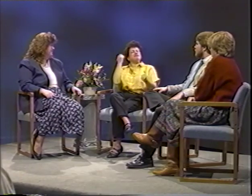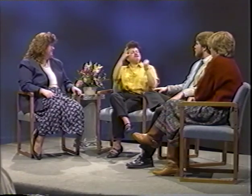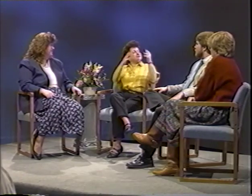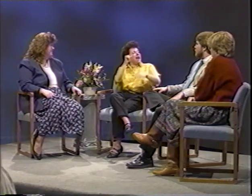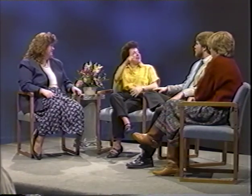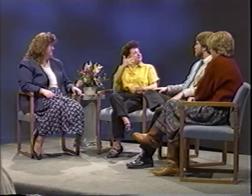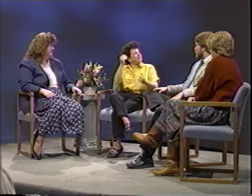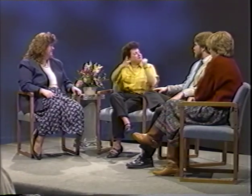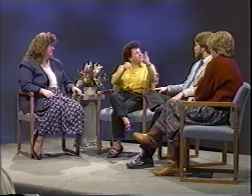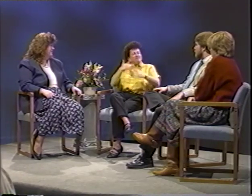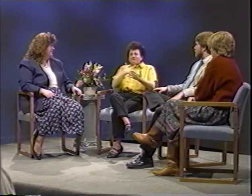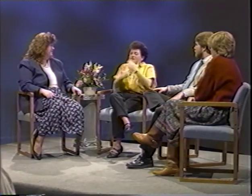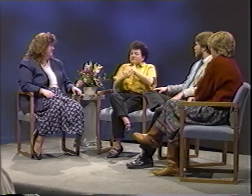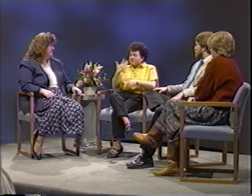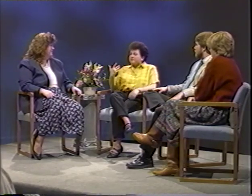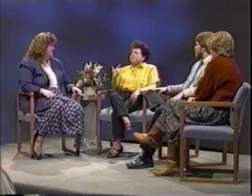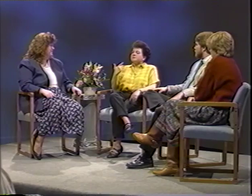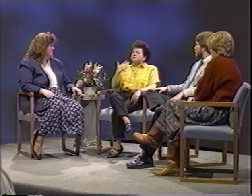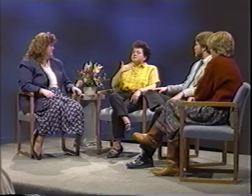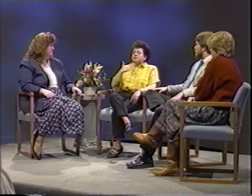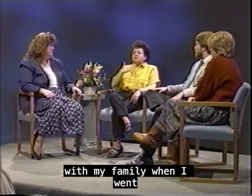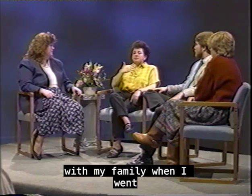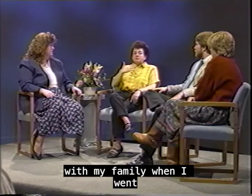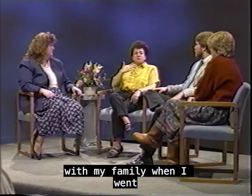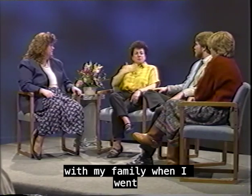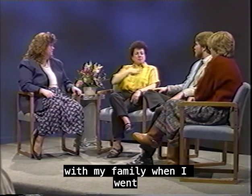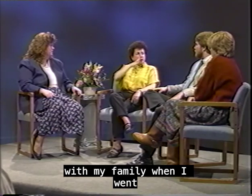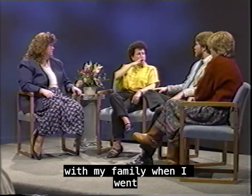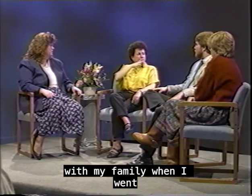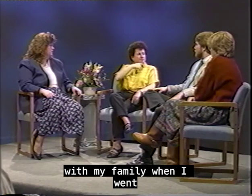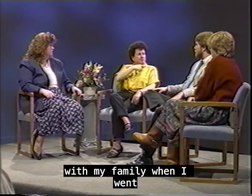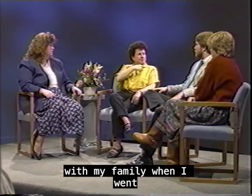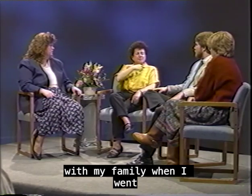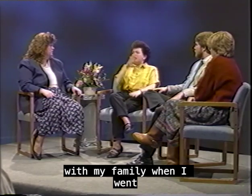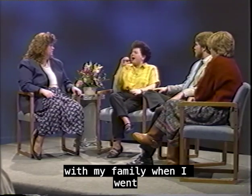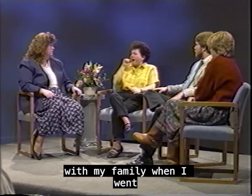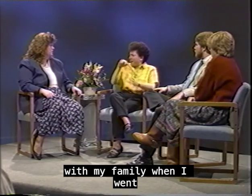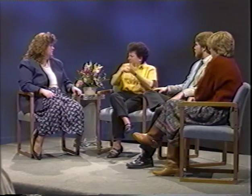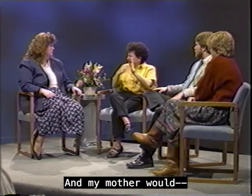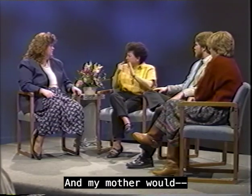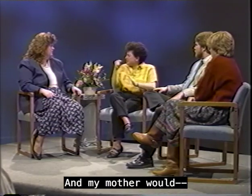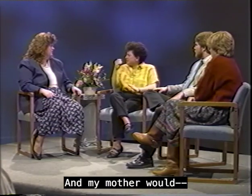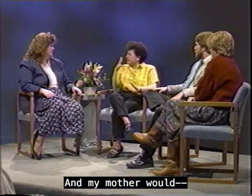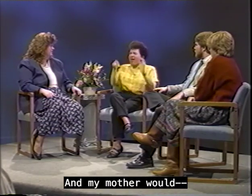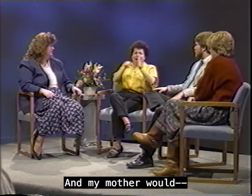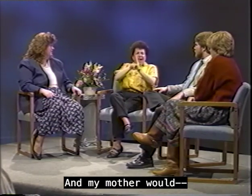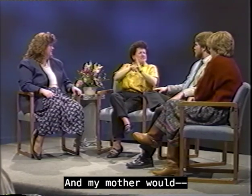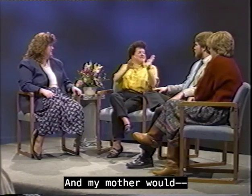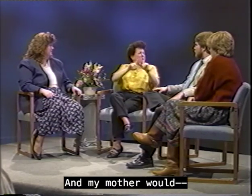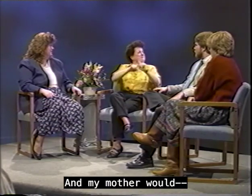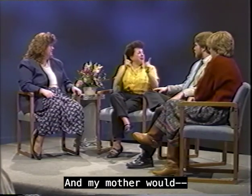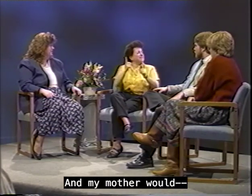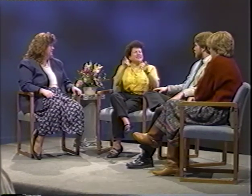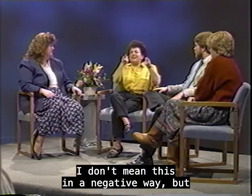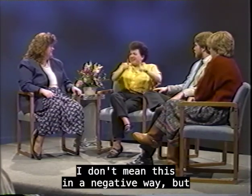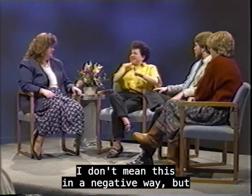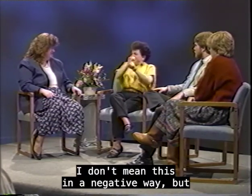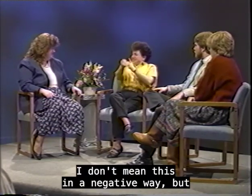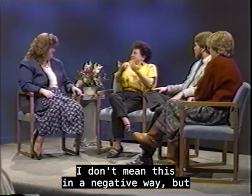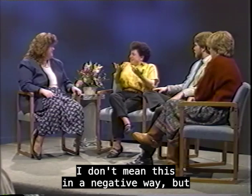also when I was in college, I would use American Sign Language with my family when I went home for the weekends. And my mother would, I don't mean this in a